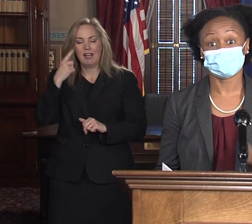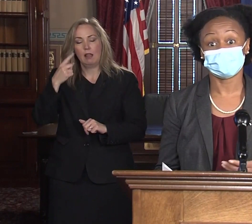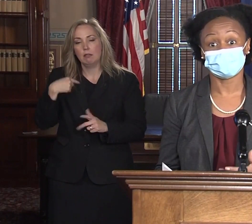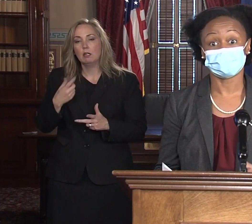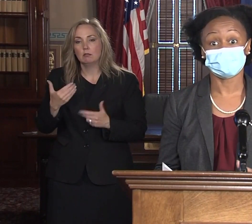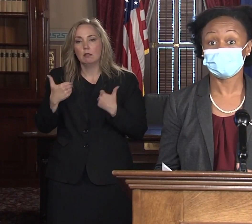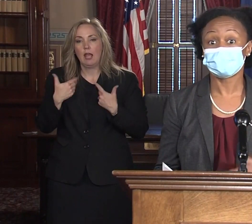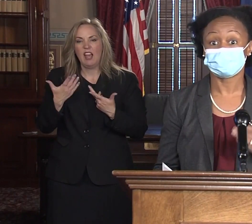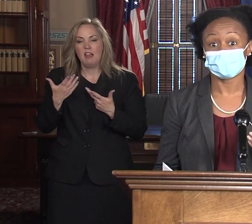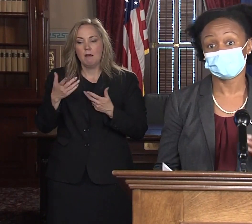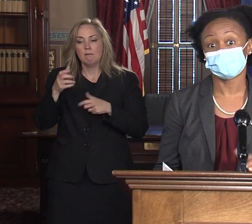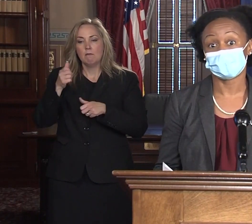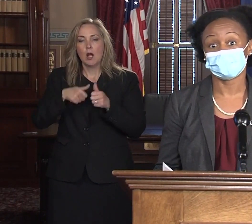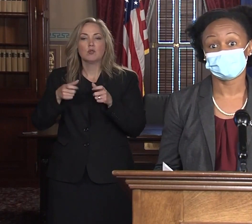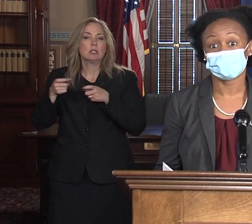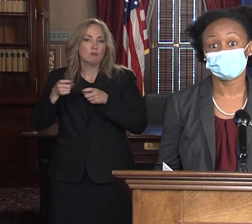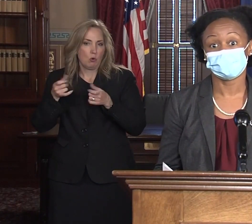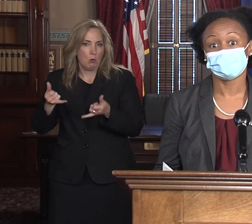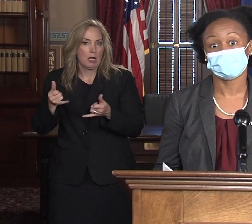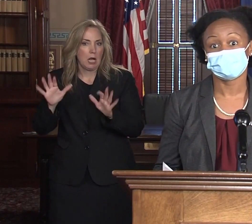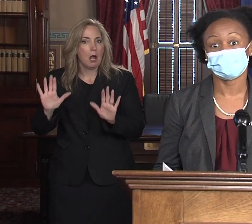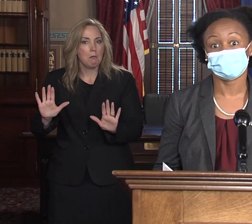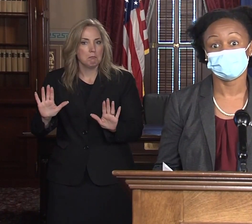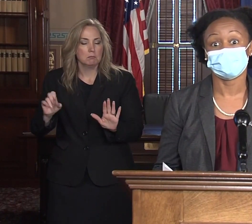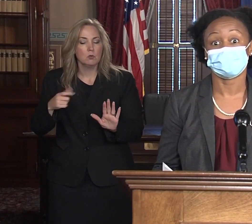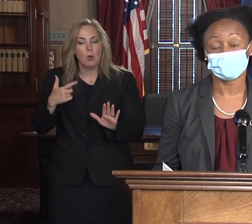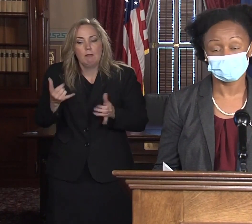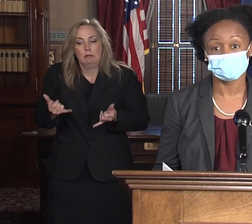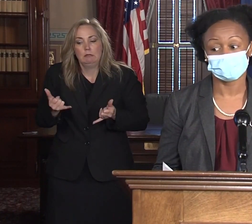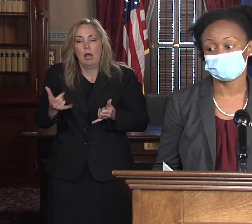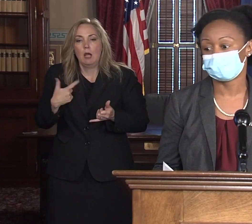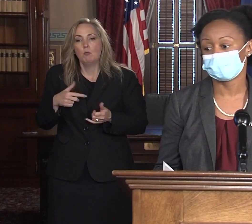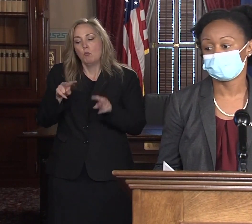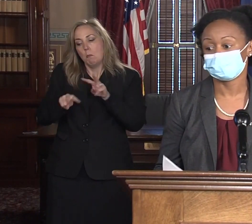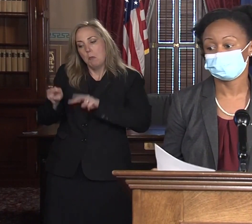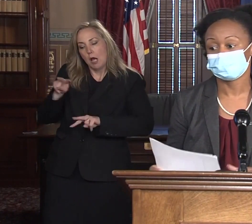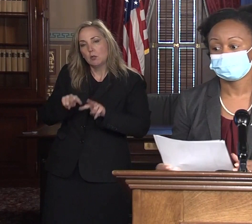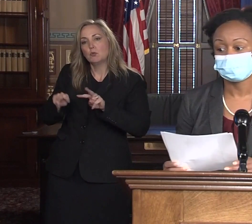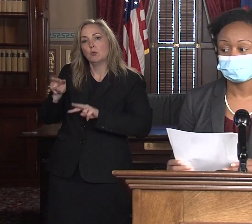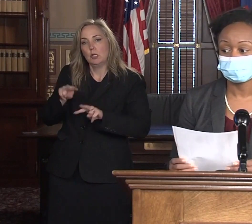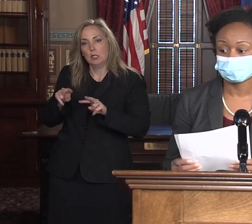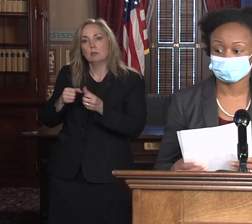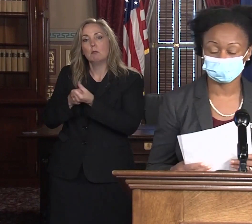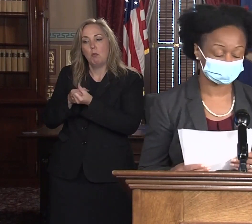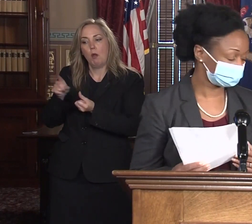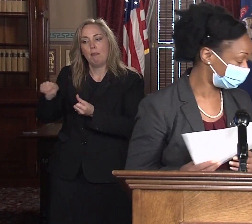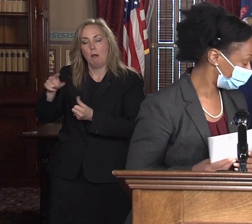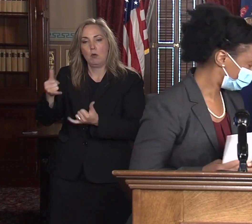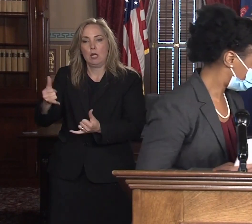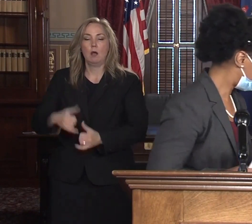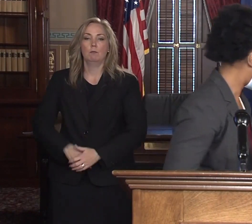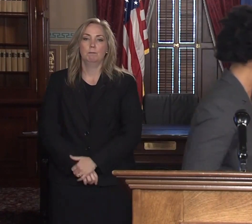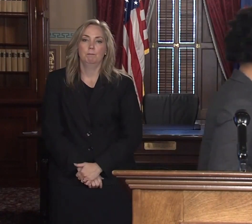still have it under control and manageable at this time, but we will continue to monitor and support them.